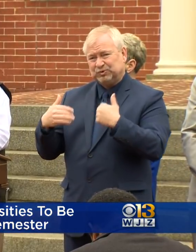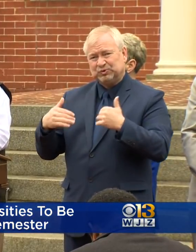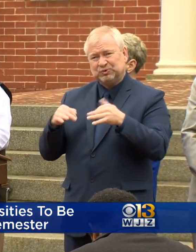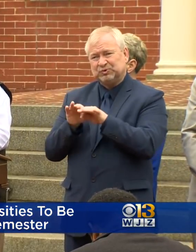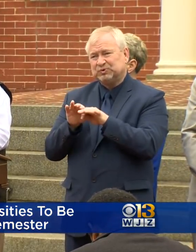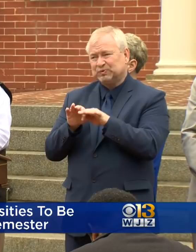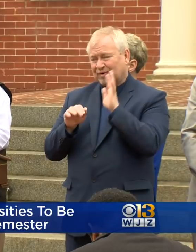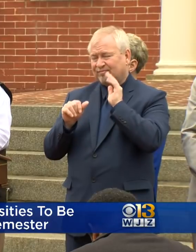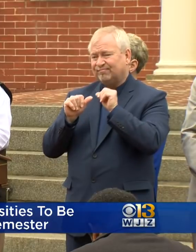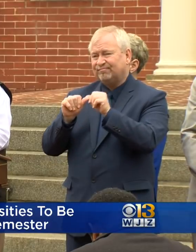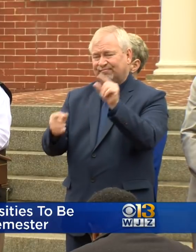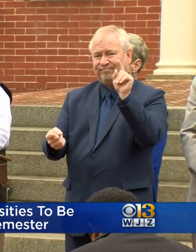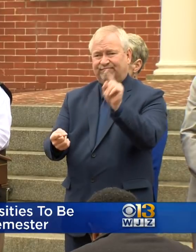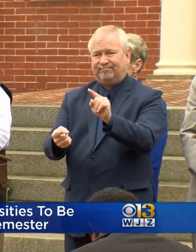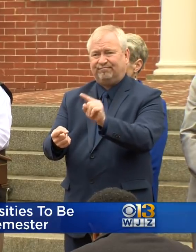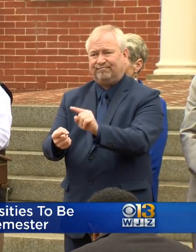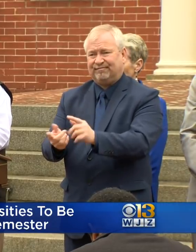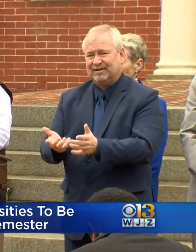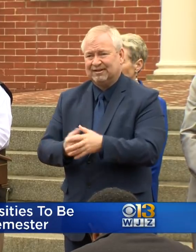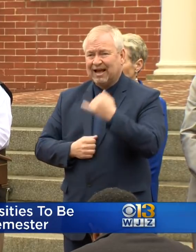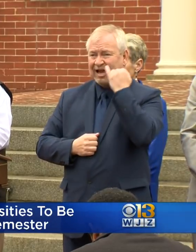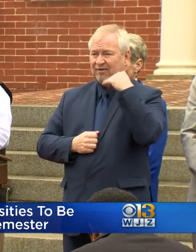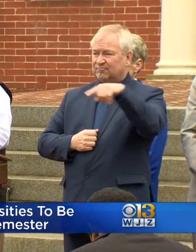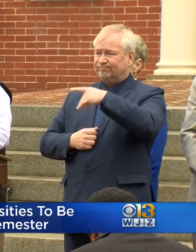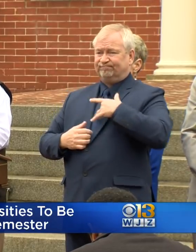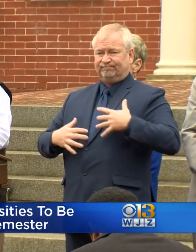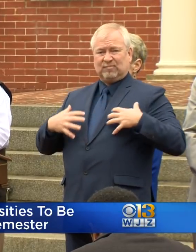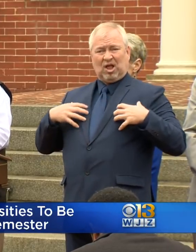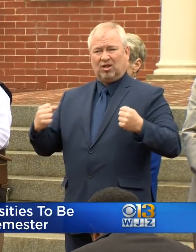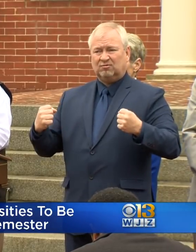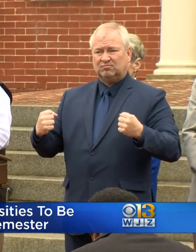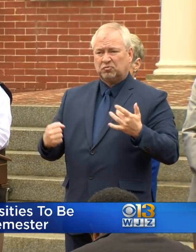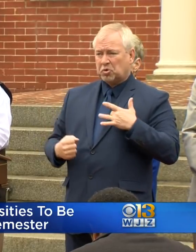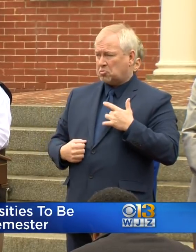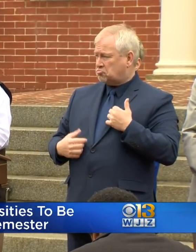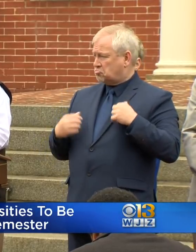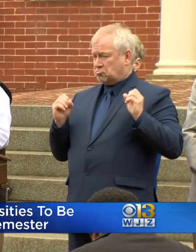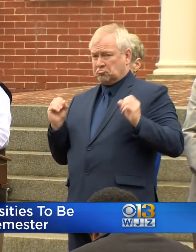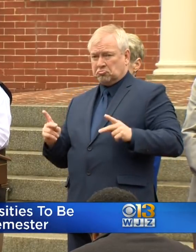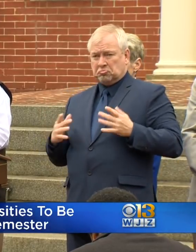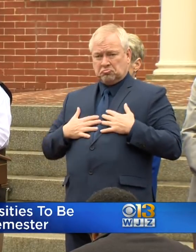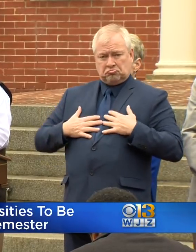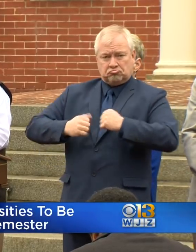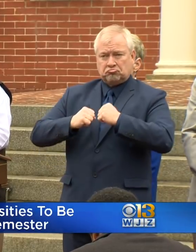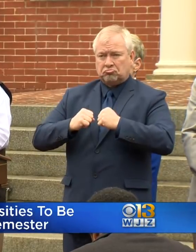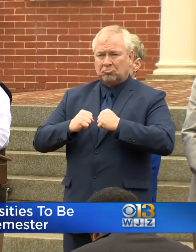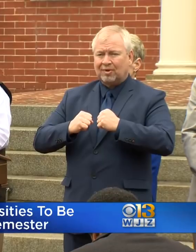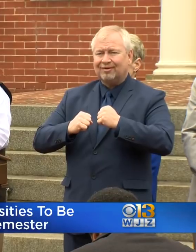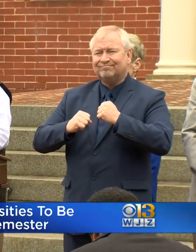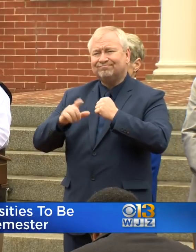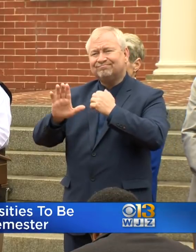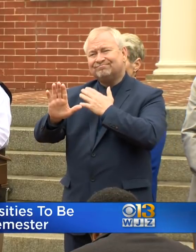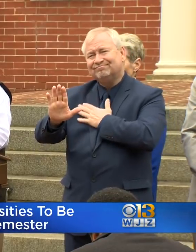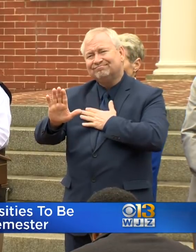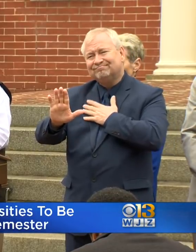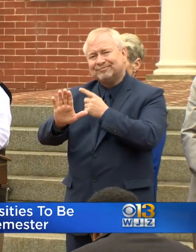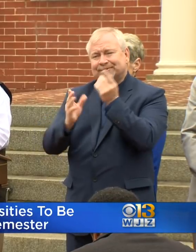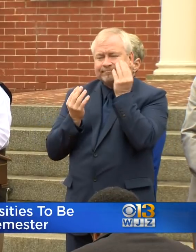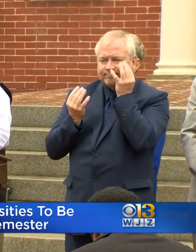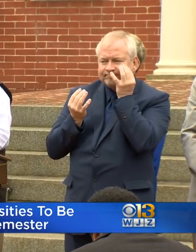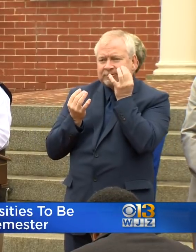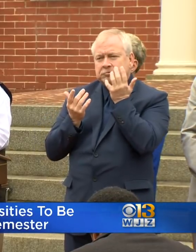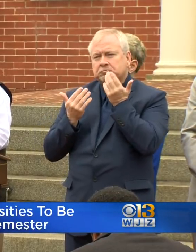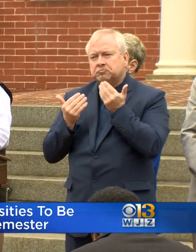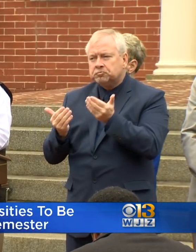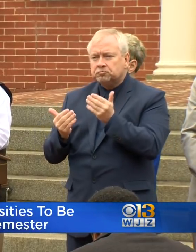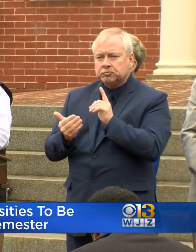grows. So if you're healthy and you're feeling well, please consider donating